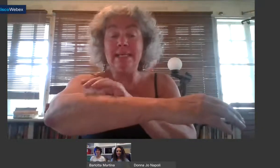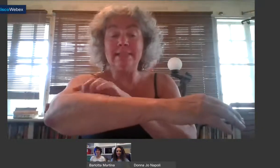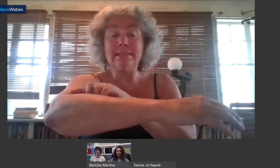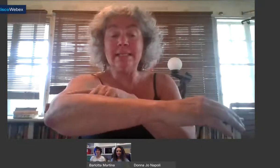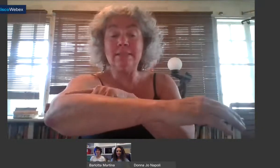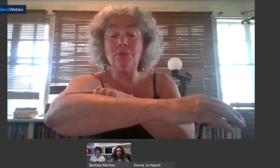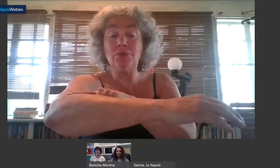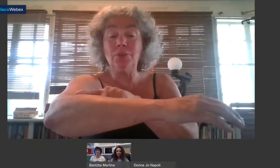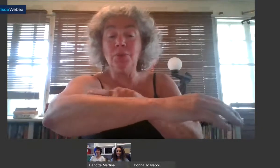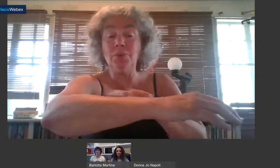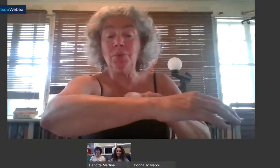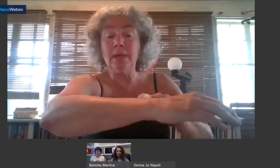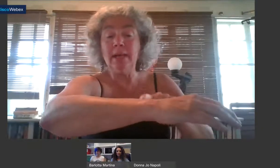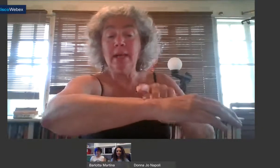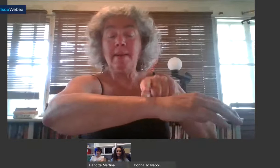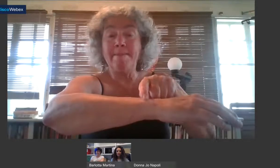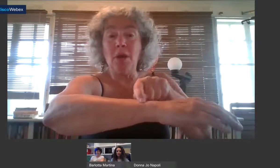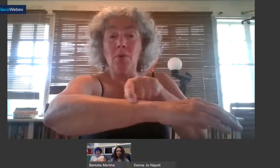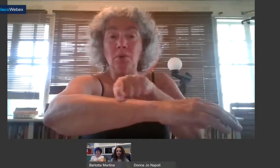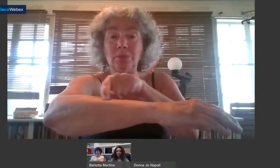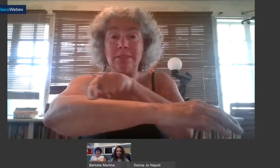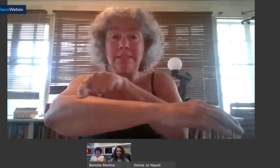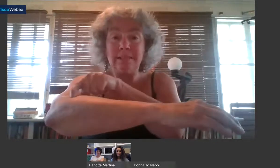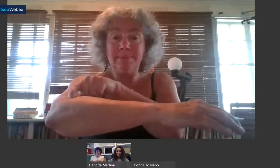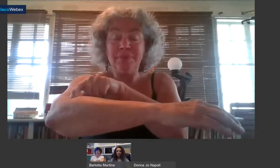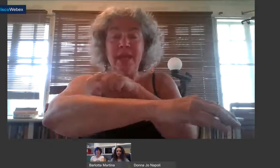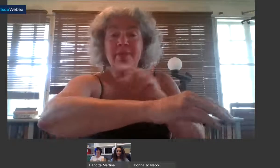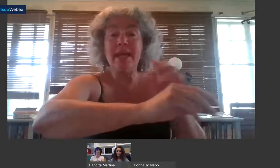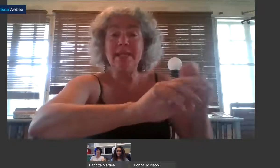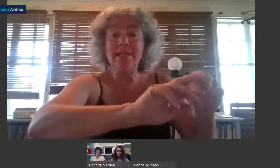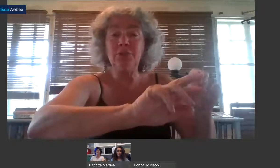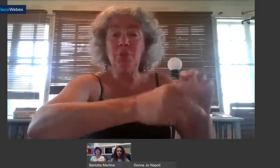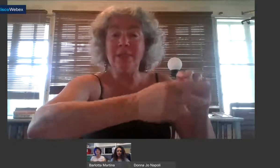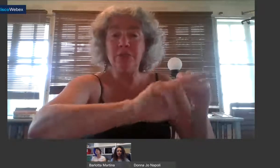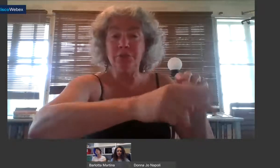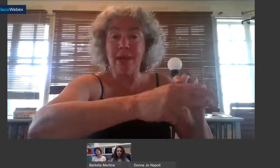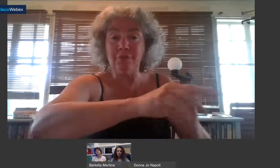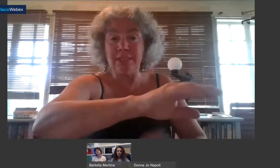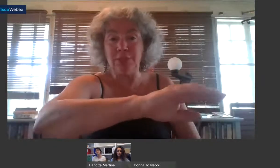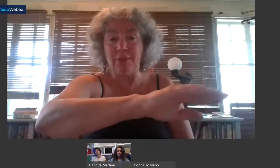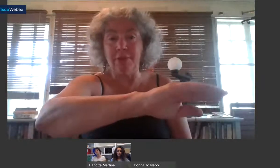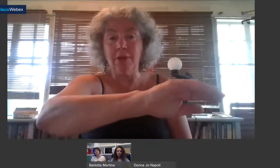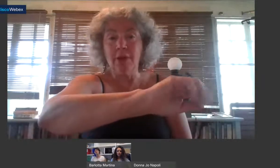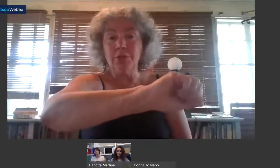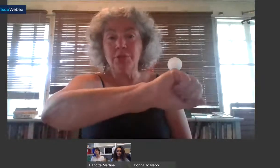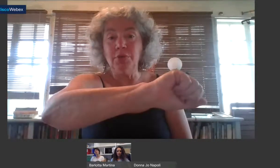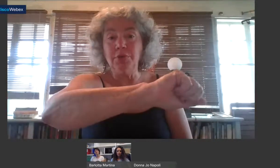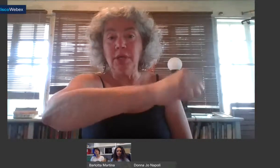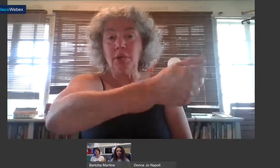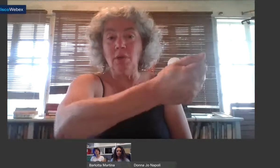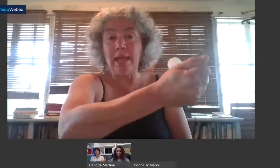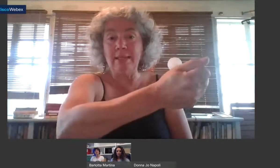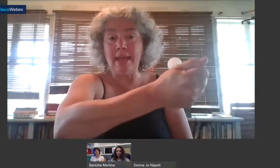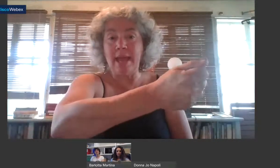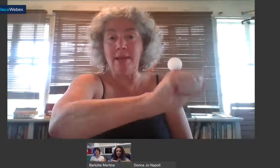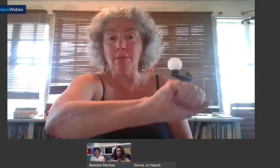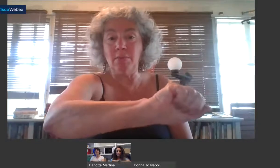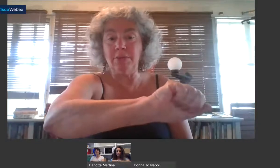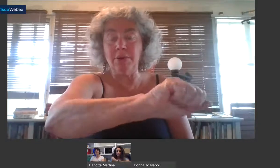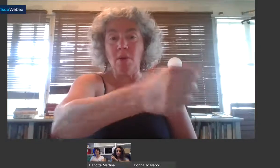is. It's two bones that can twist around each other. So you can go like that with your